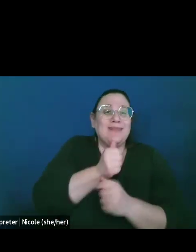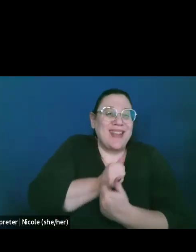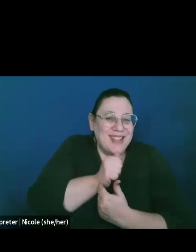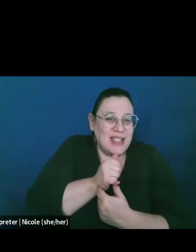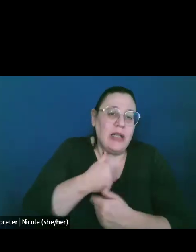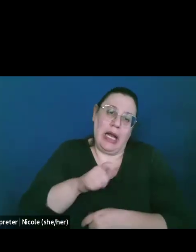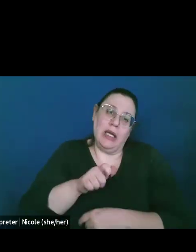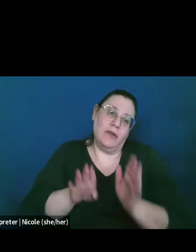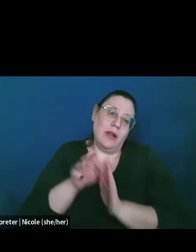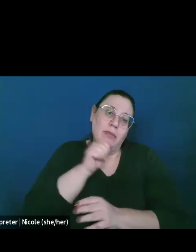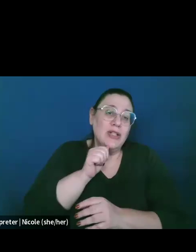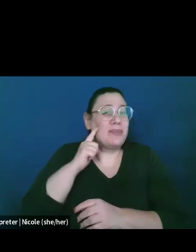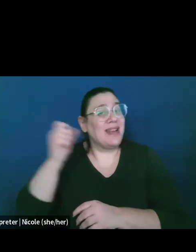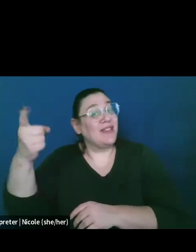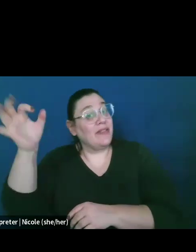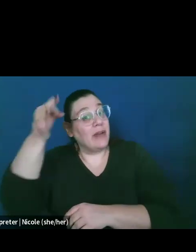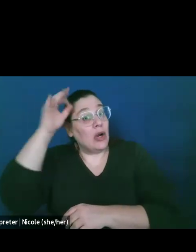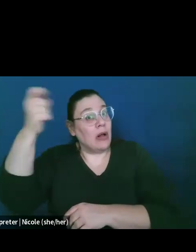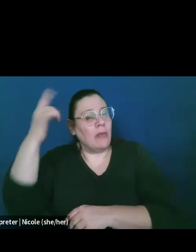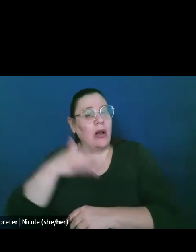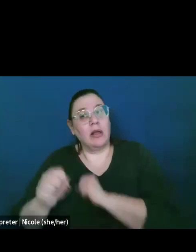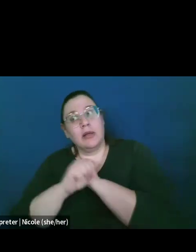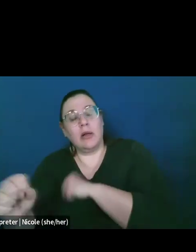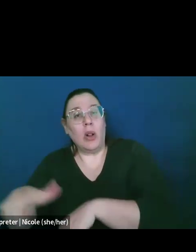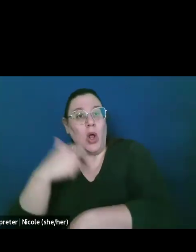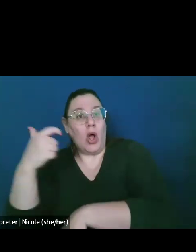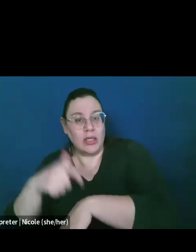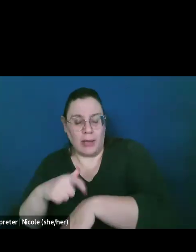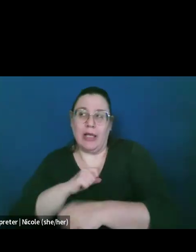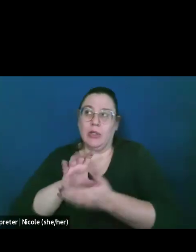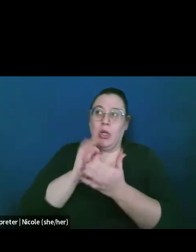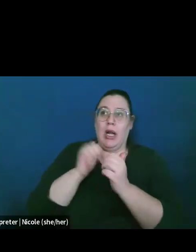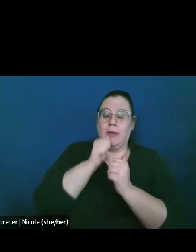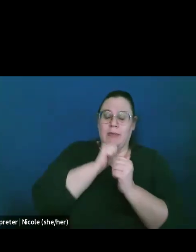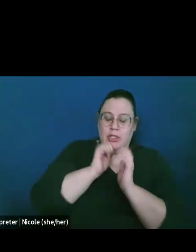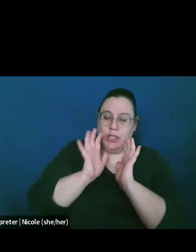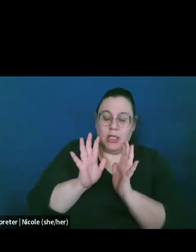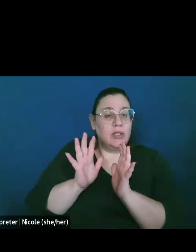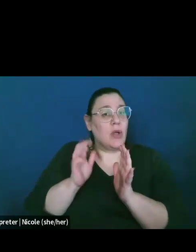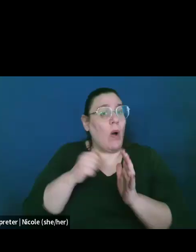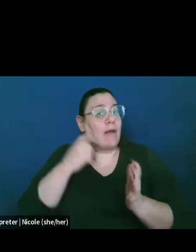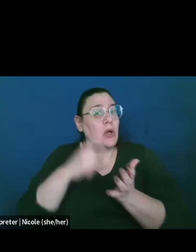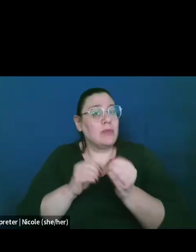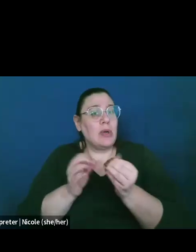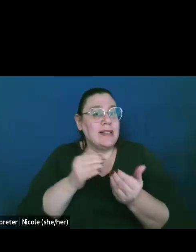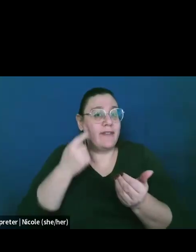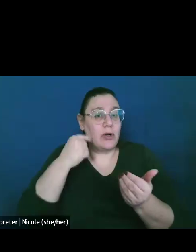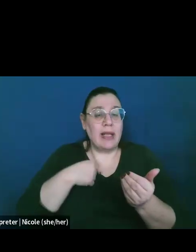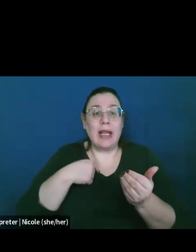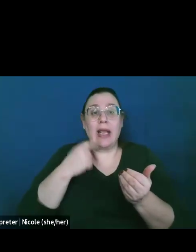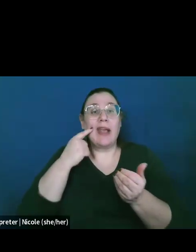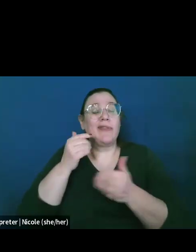take in federal government. And what I've often found is that I have an easier time handling, for example, the slowness of some